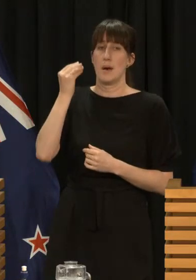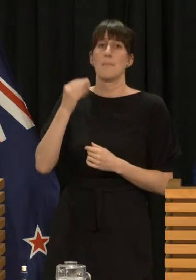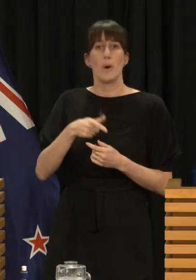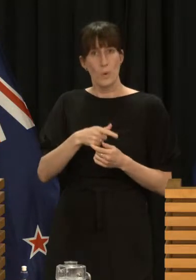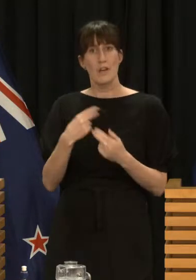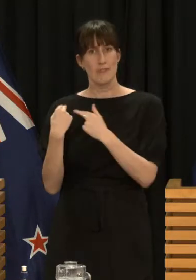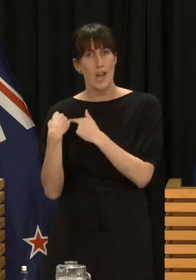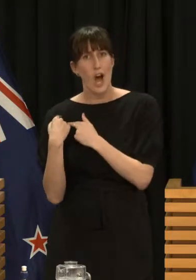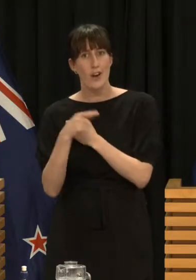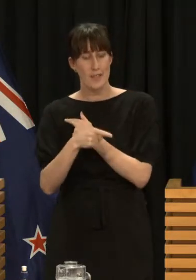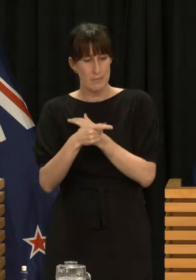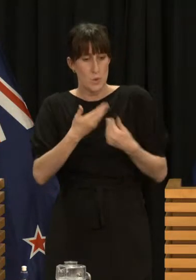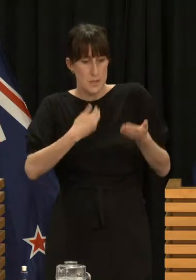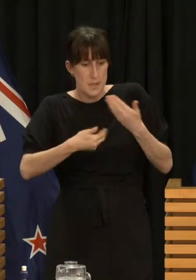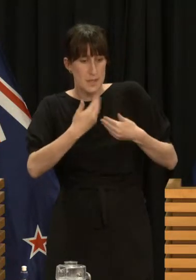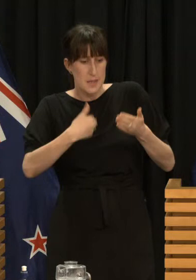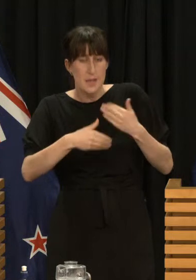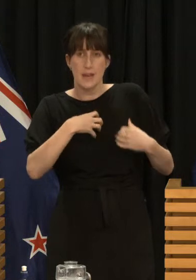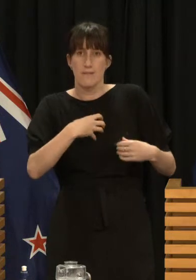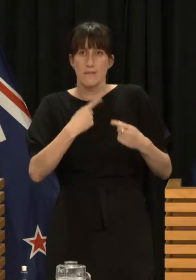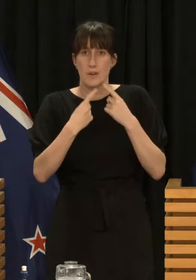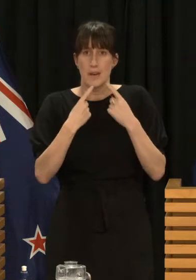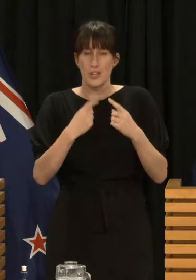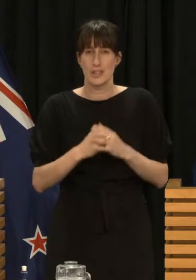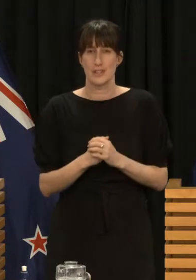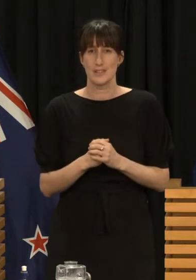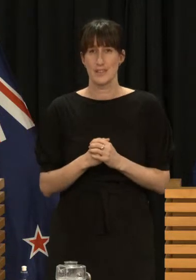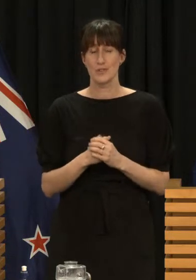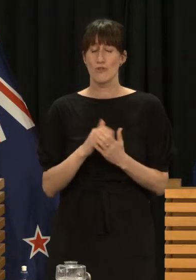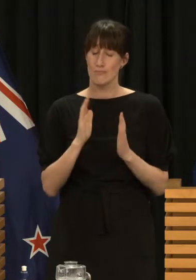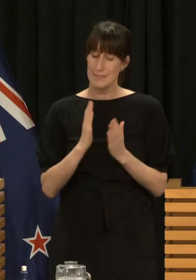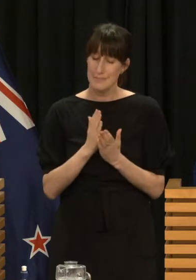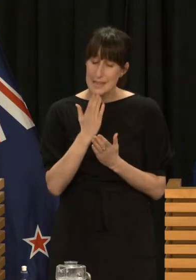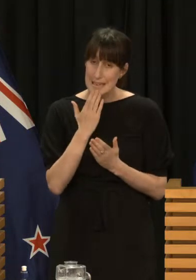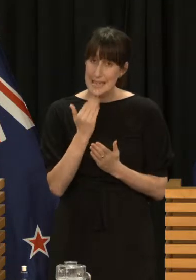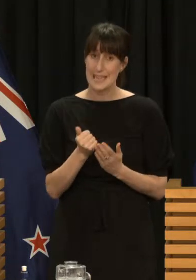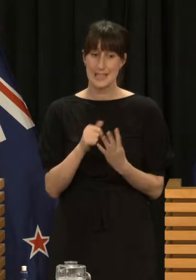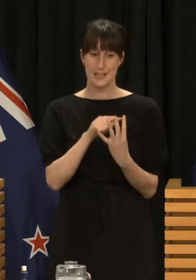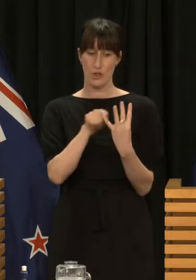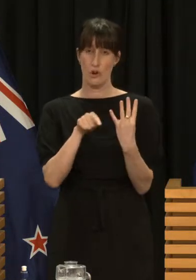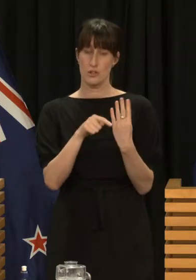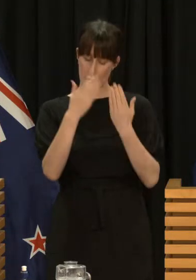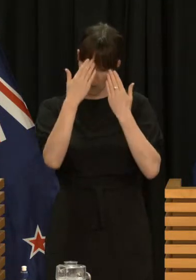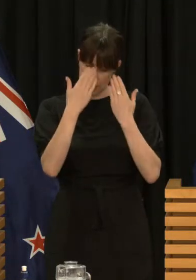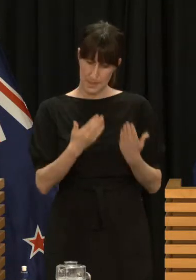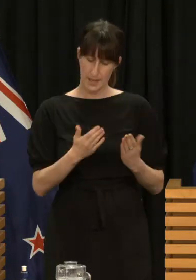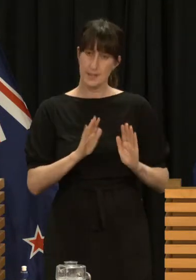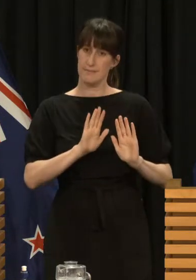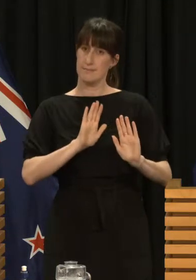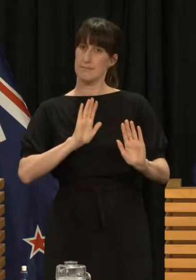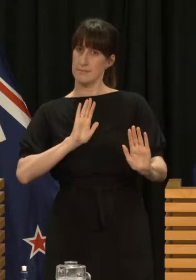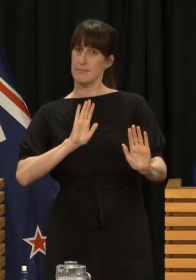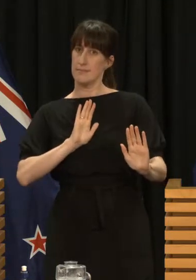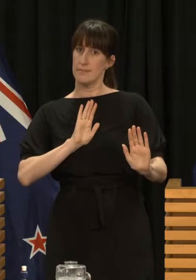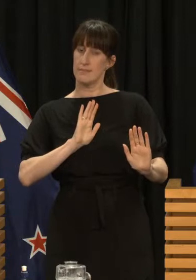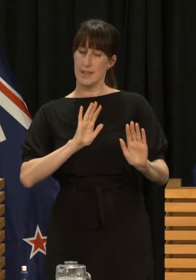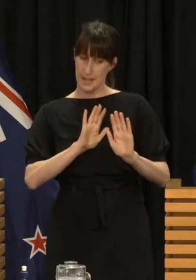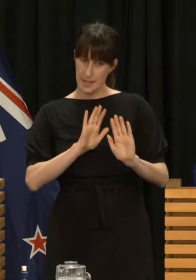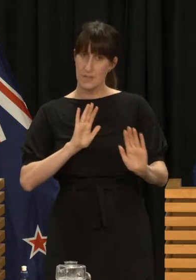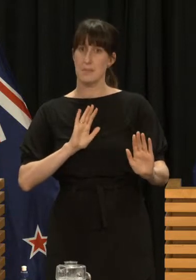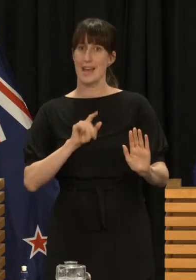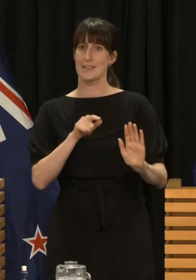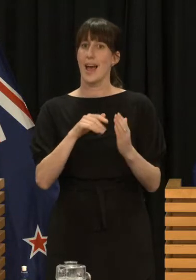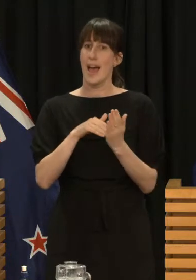able to do that. So we need people to give them space so that they can participate in the contact